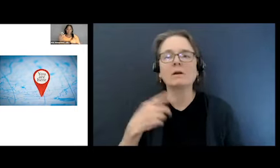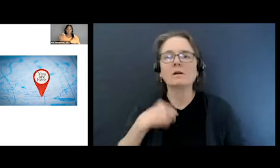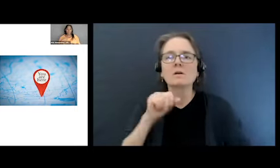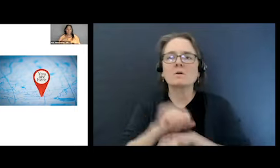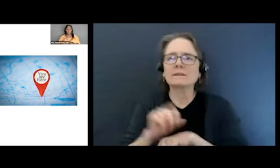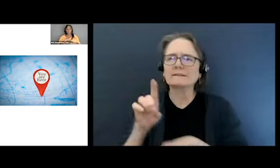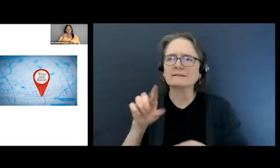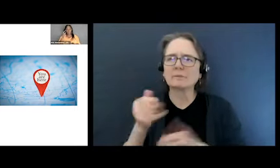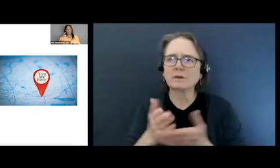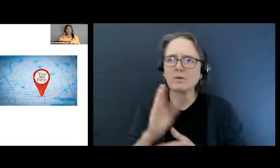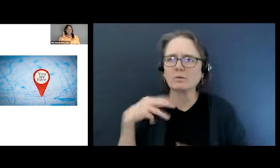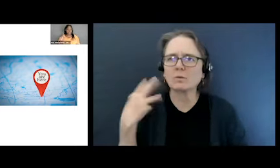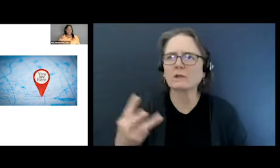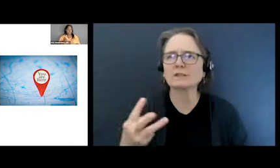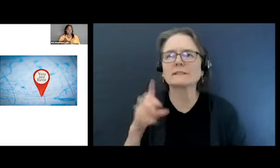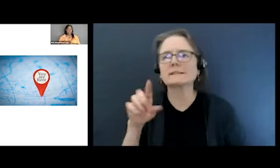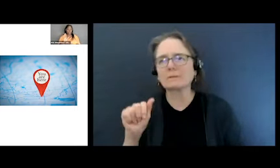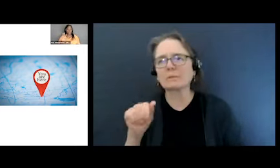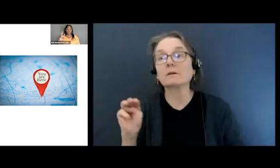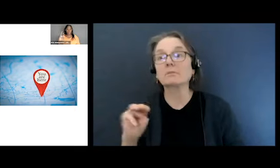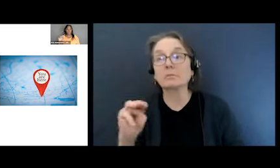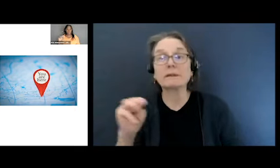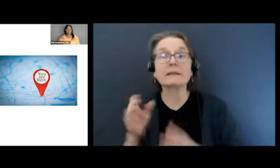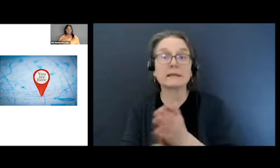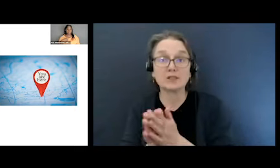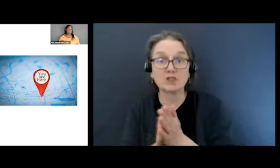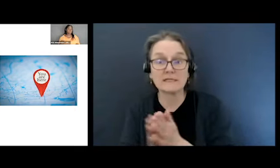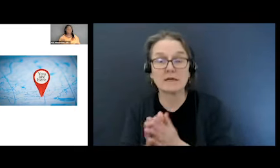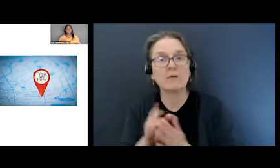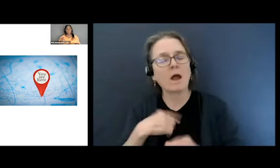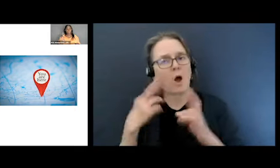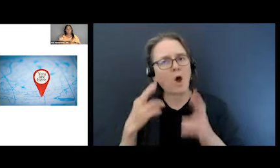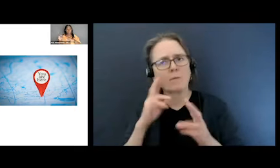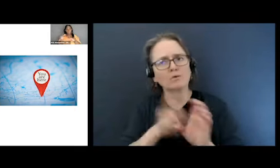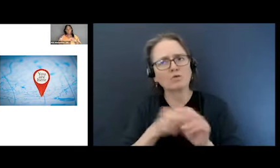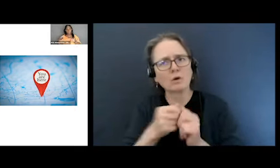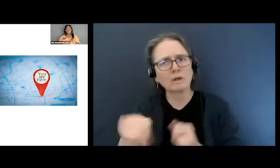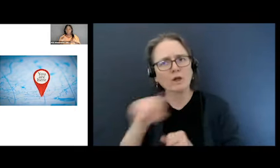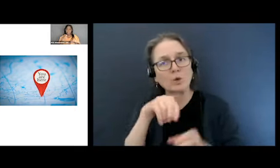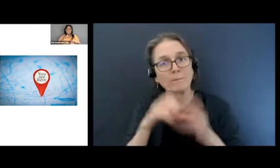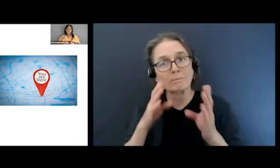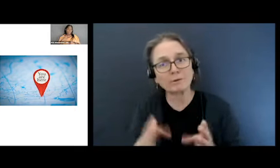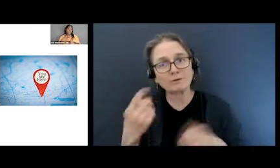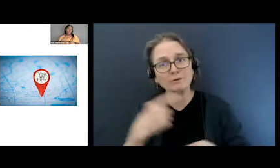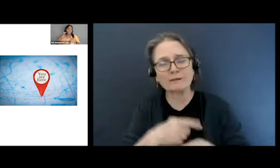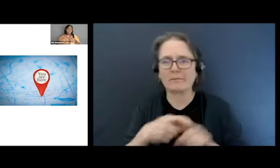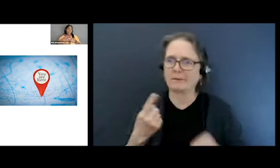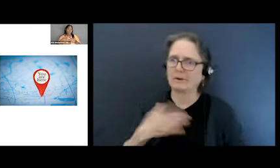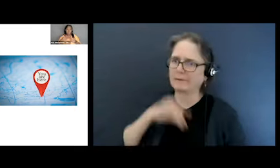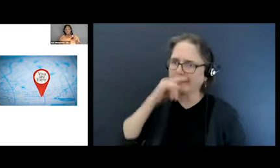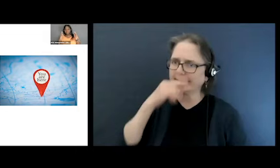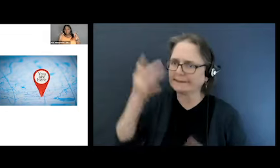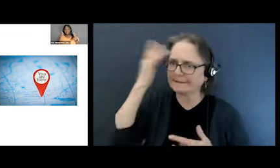Washington, Disability Mobility Initiative, and I was hoping to join you all in person today, but I have a sick kid, so maybe later if